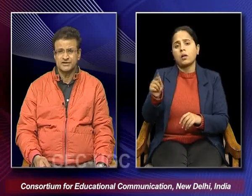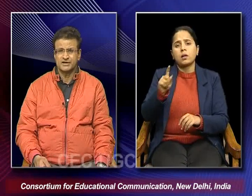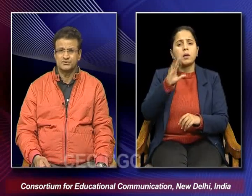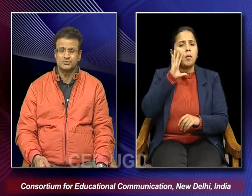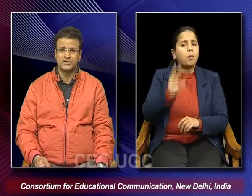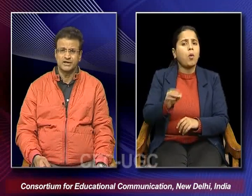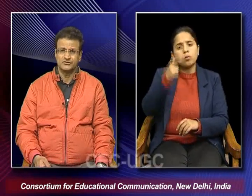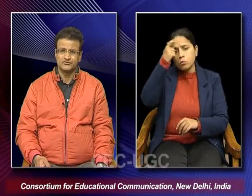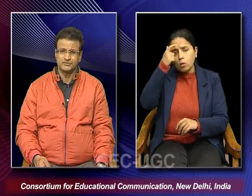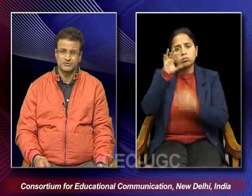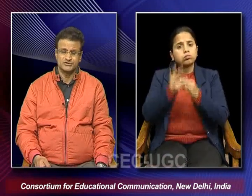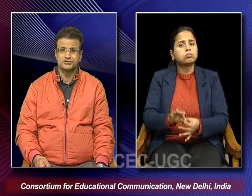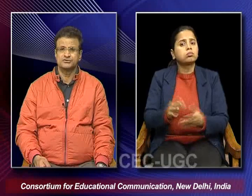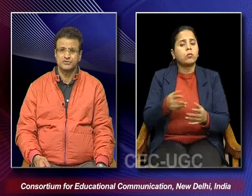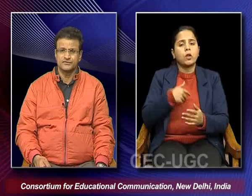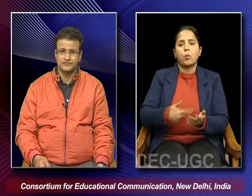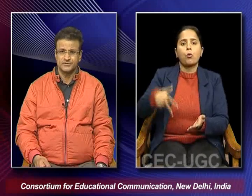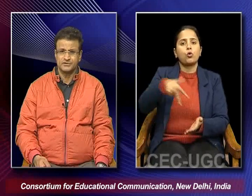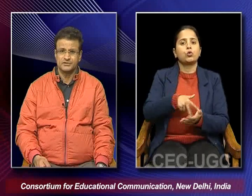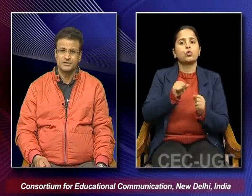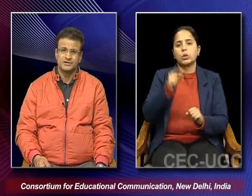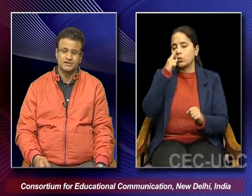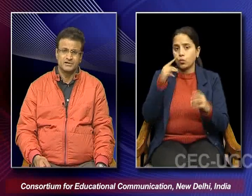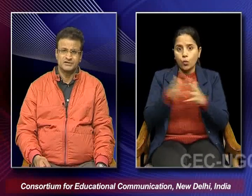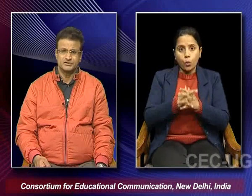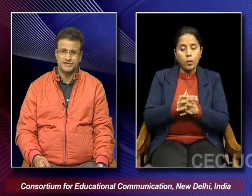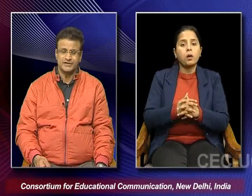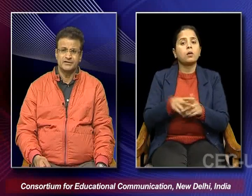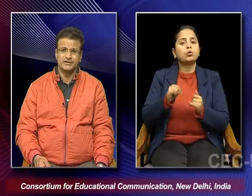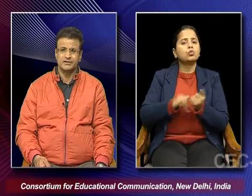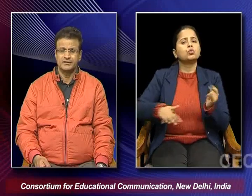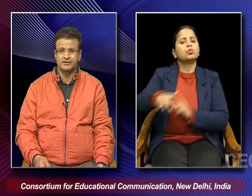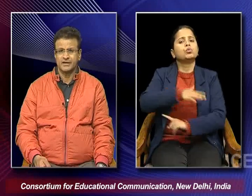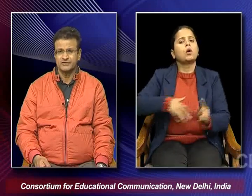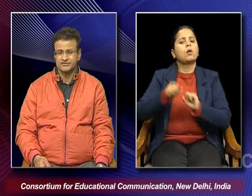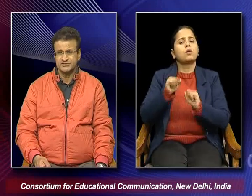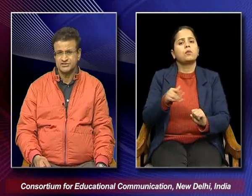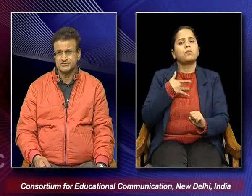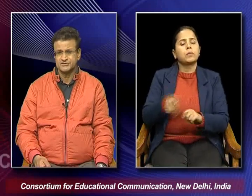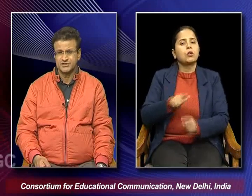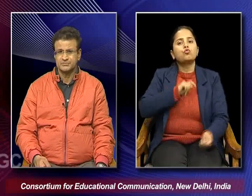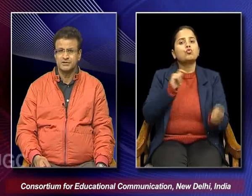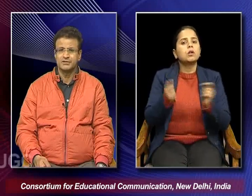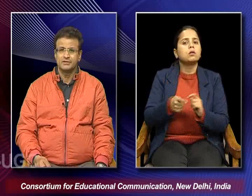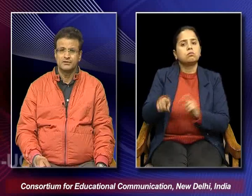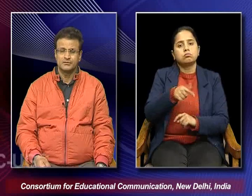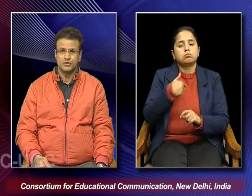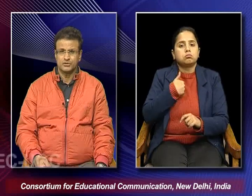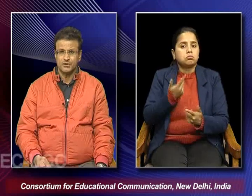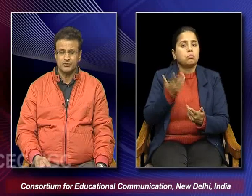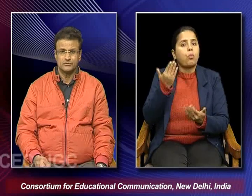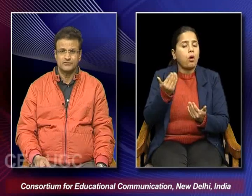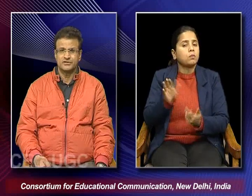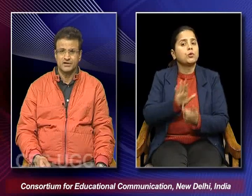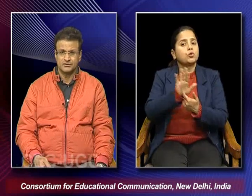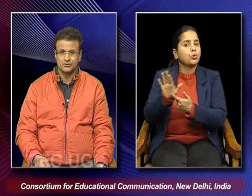with regard to the kind of position of the women in the society, and the kind of changes which can be brought